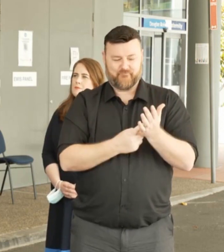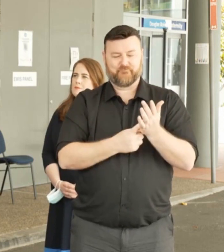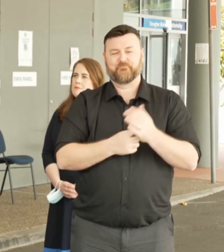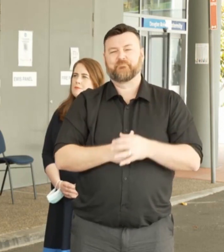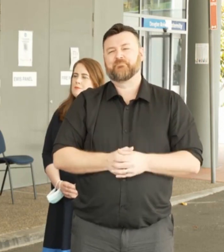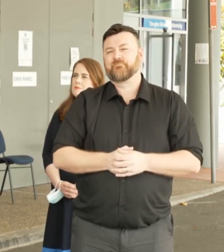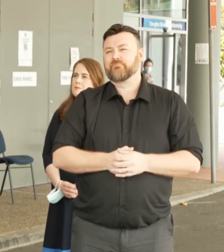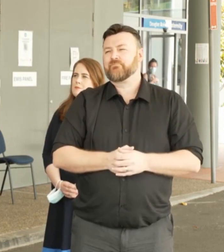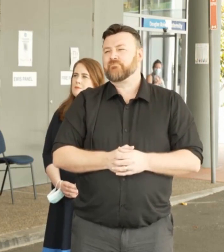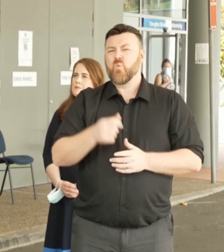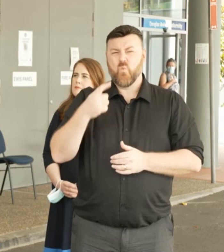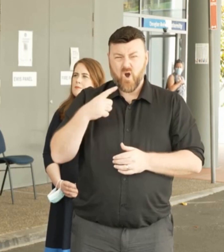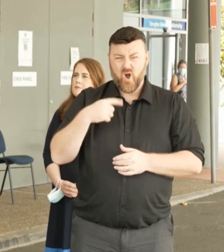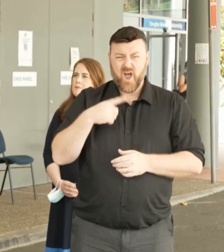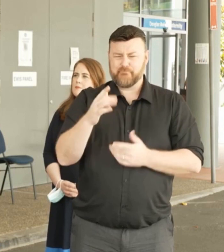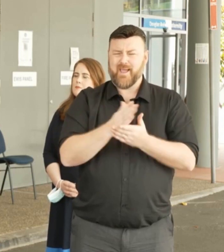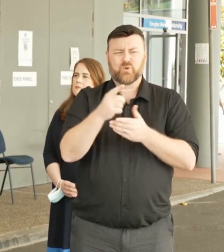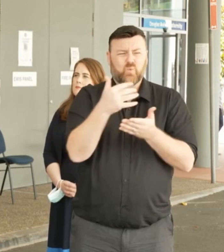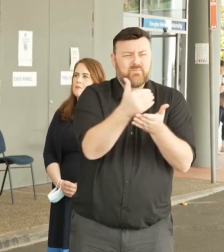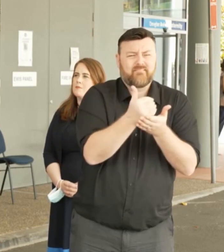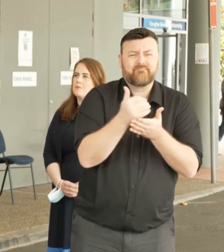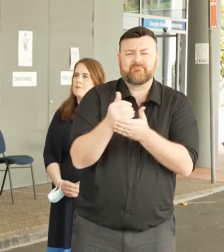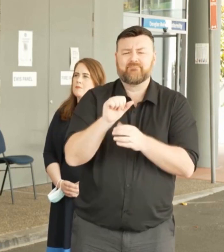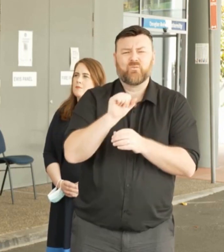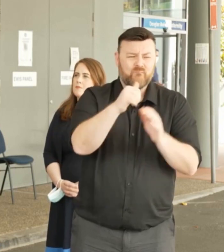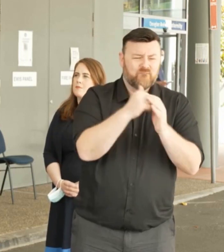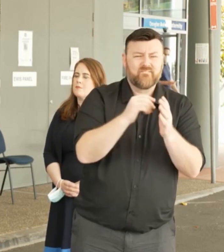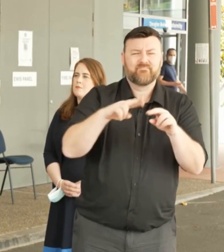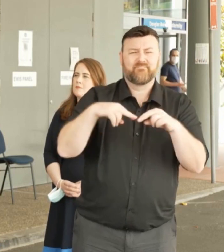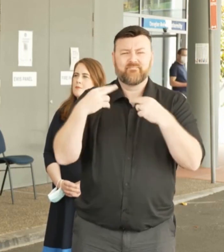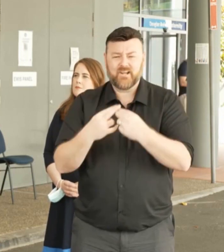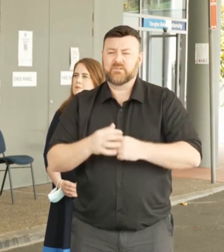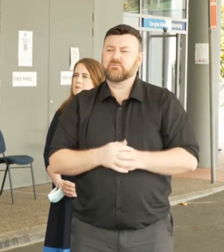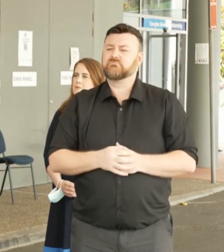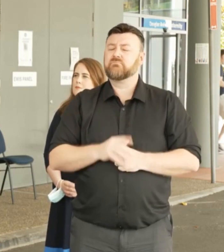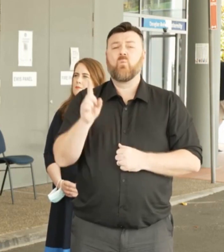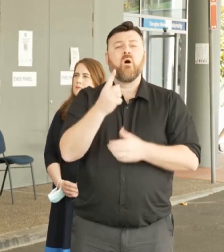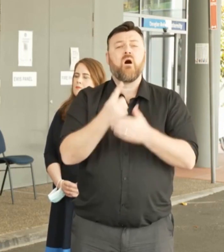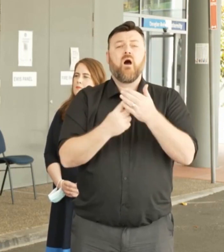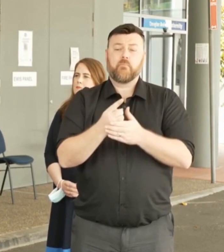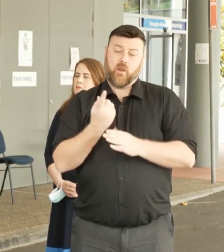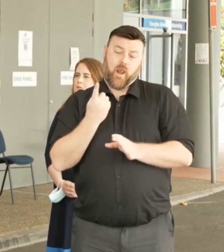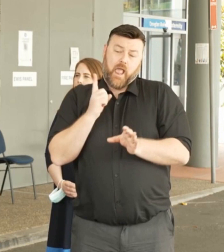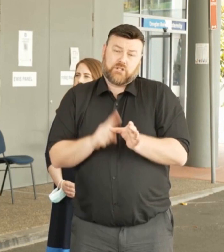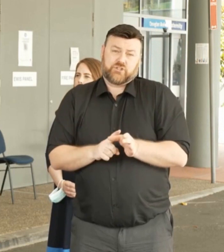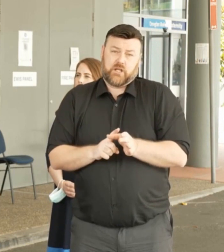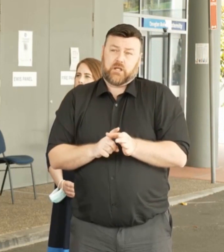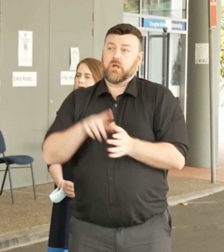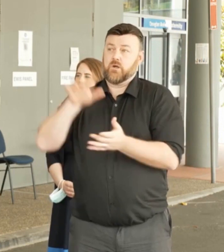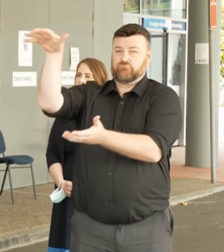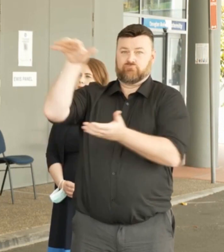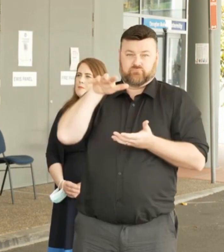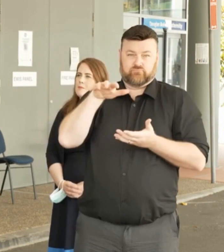community safe. We know because the vaccines came to us in February last year, there